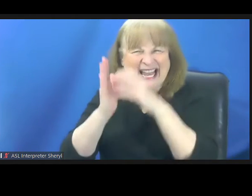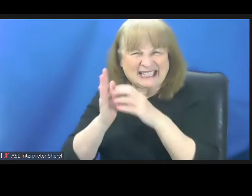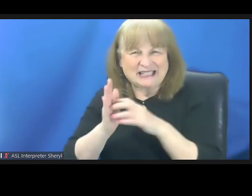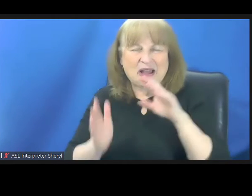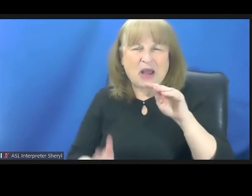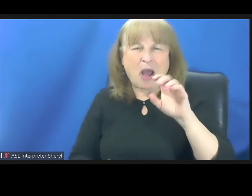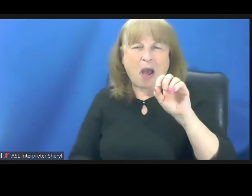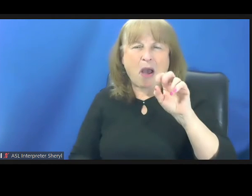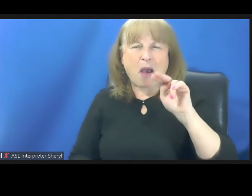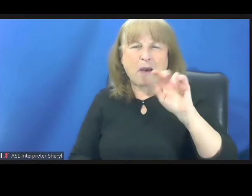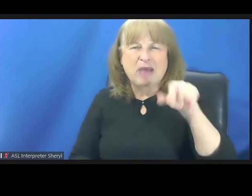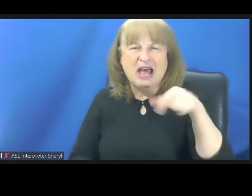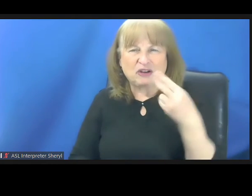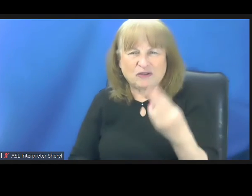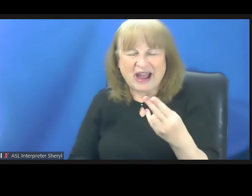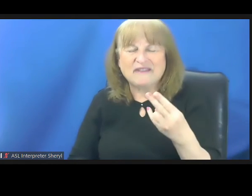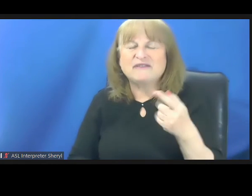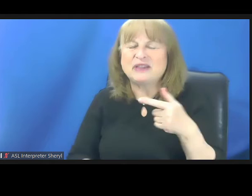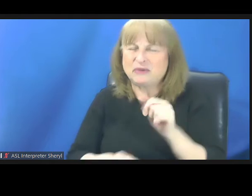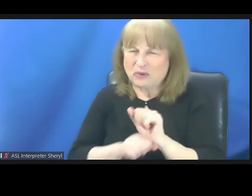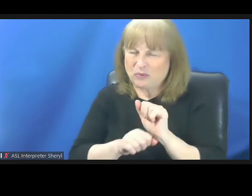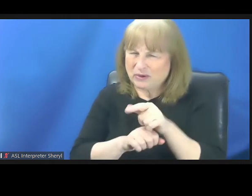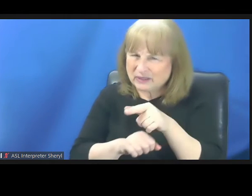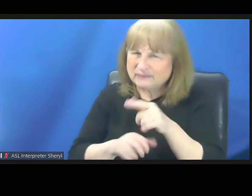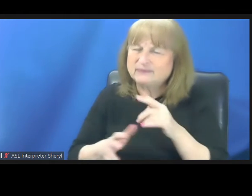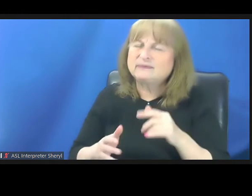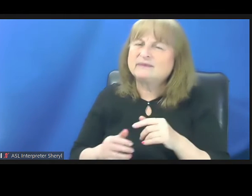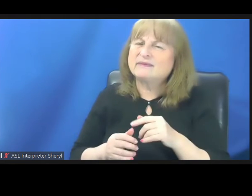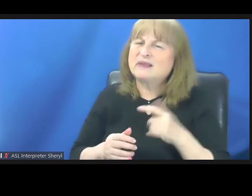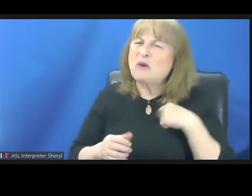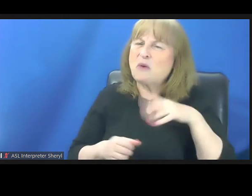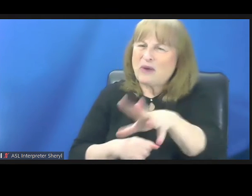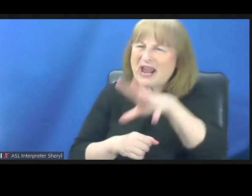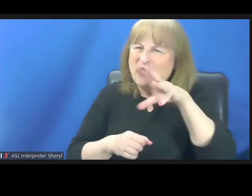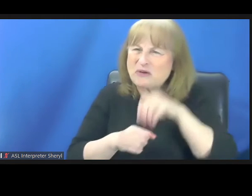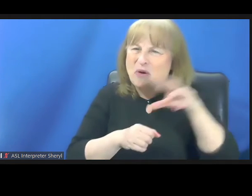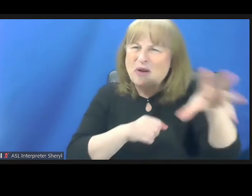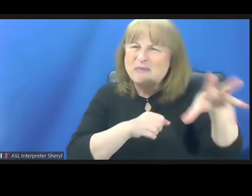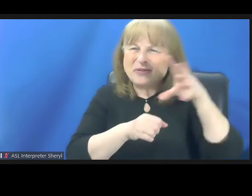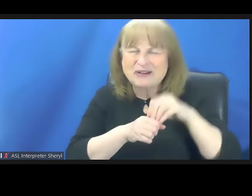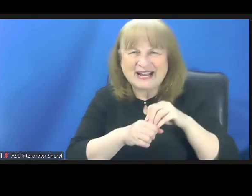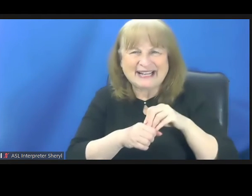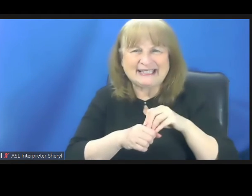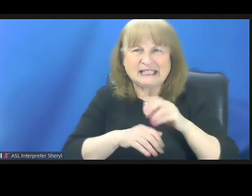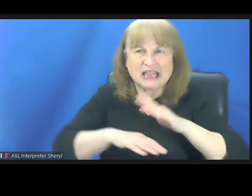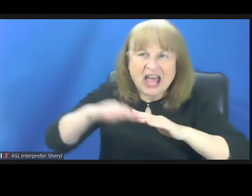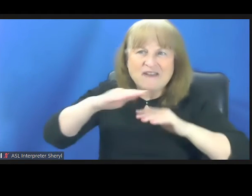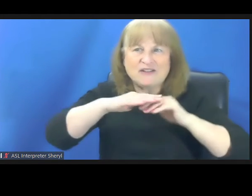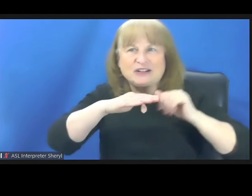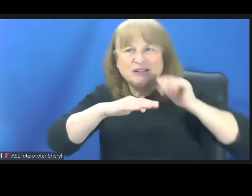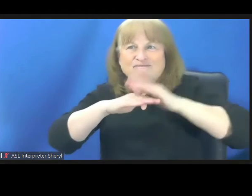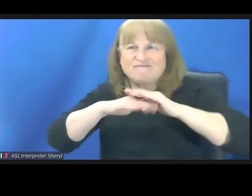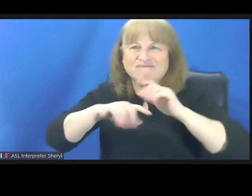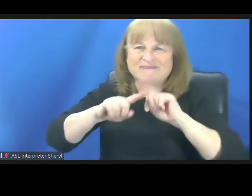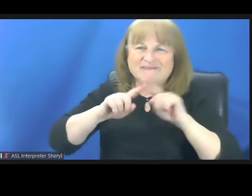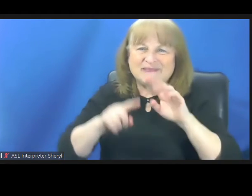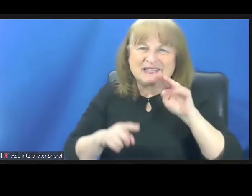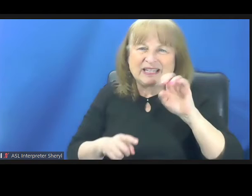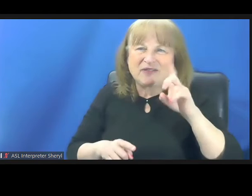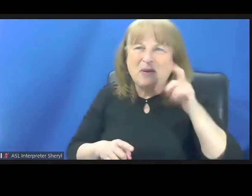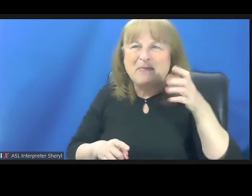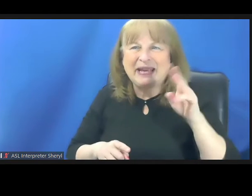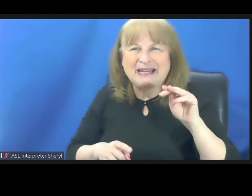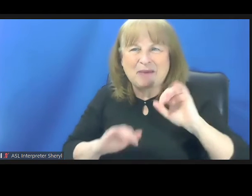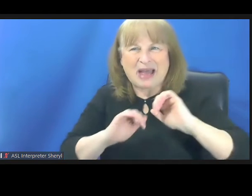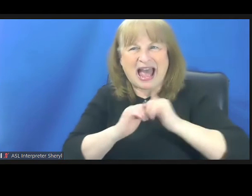monograph, digital monograph that we're working on, will incorporate levels and levels of different medium of how